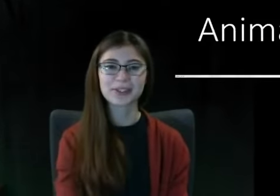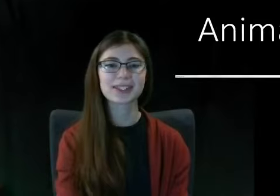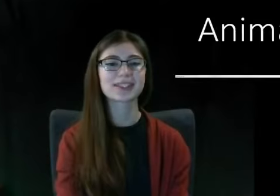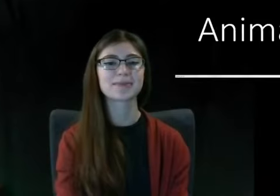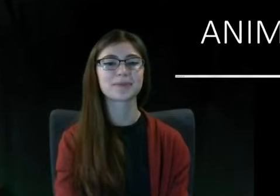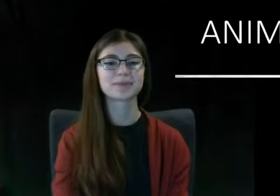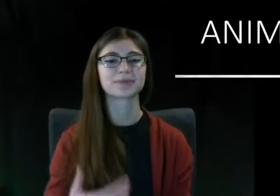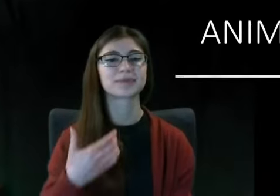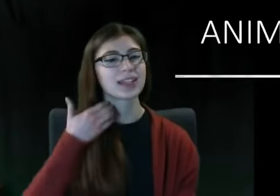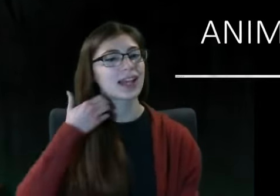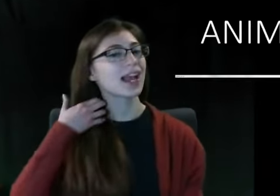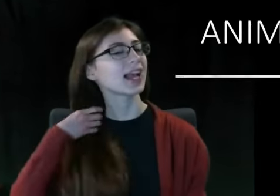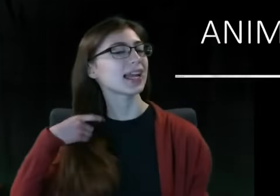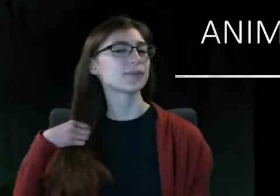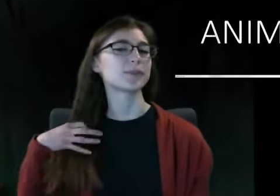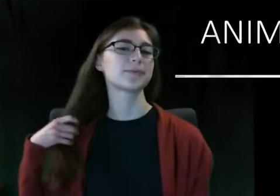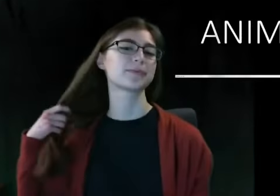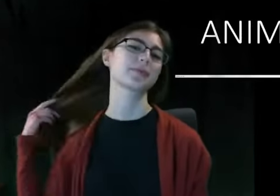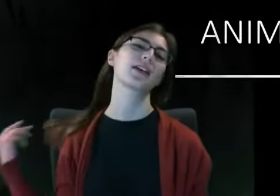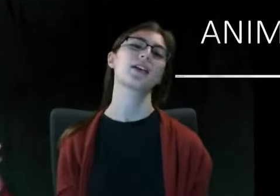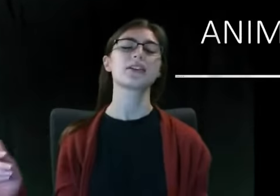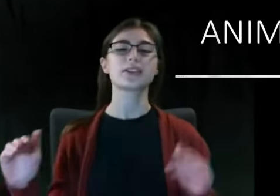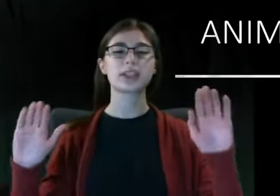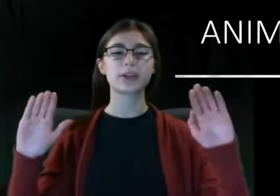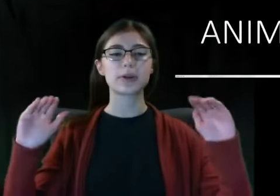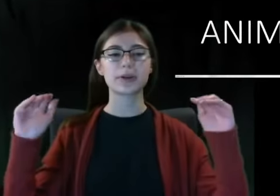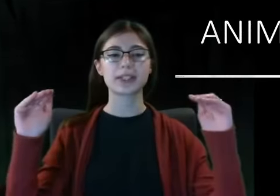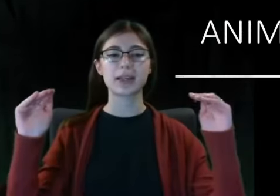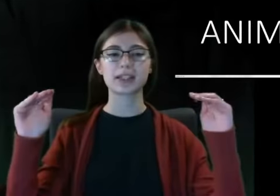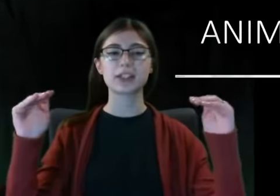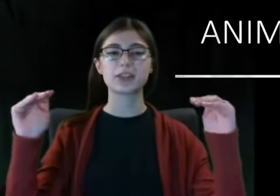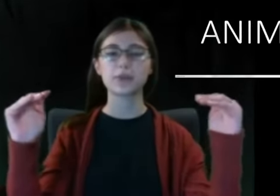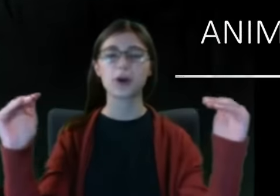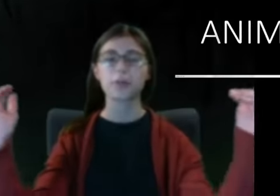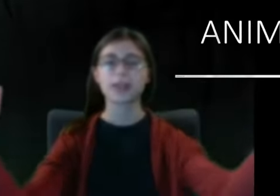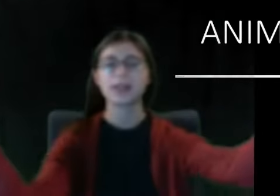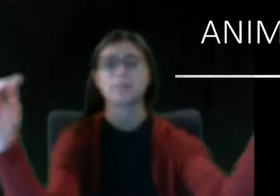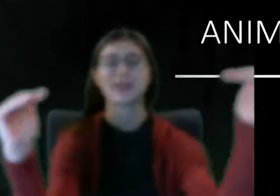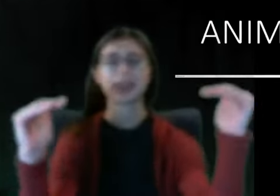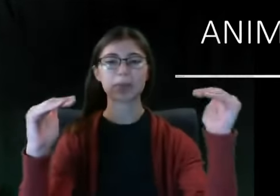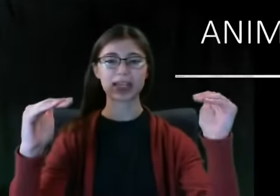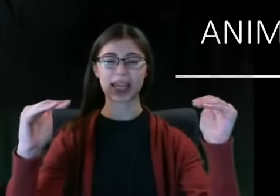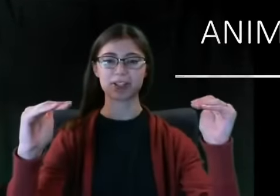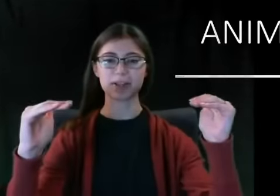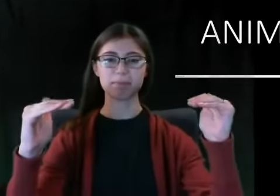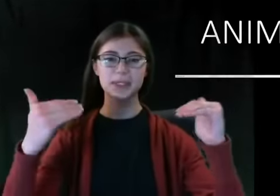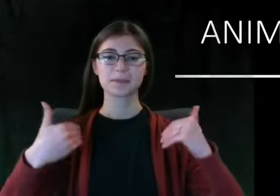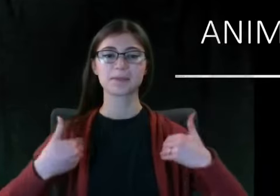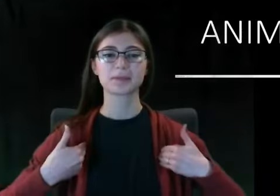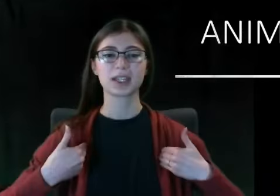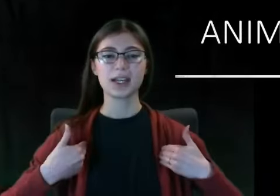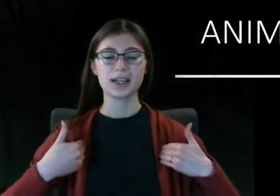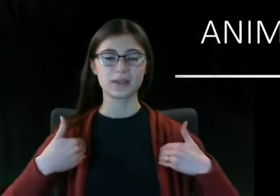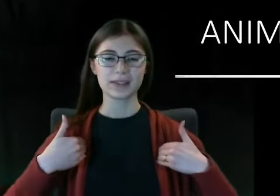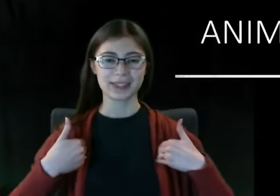Animals. Animal. So you are going to make 2 open bent B hand shapes. Set them